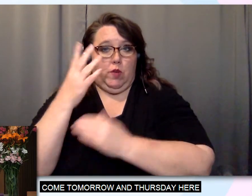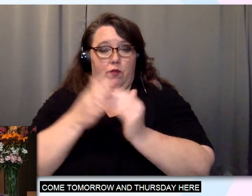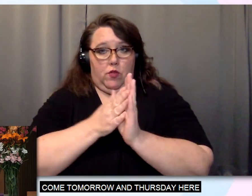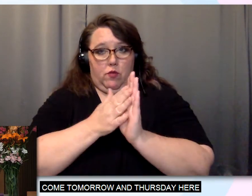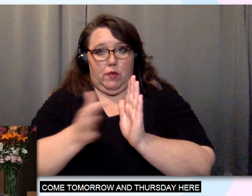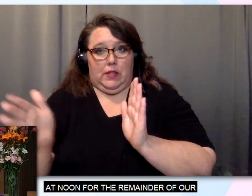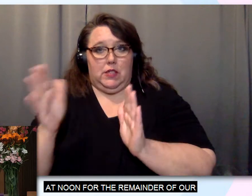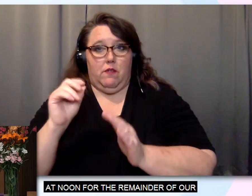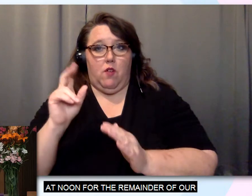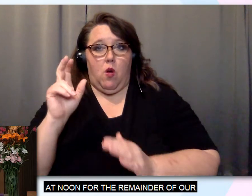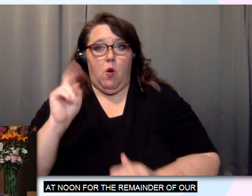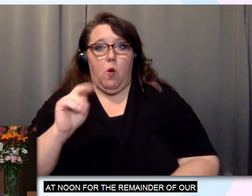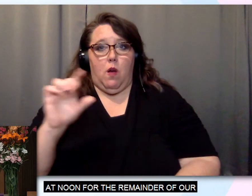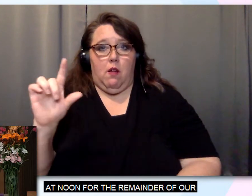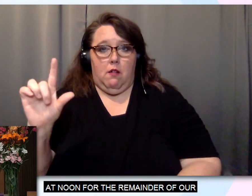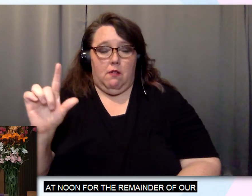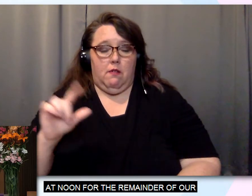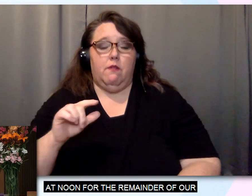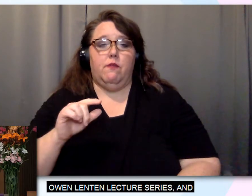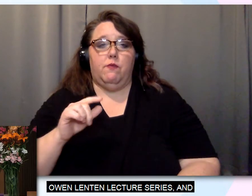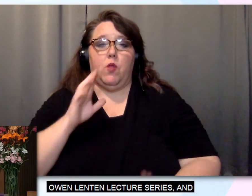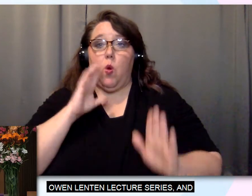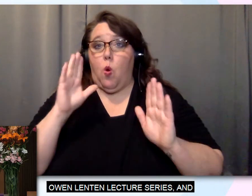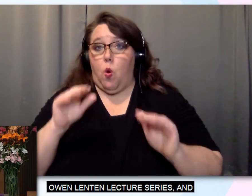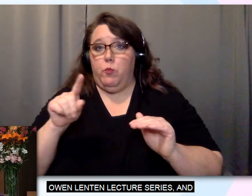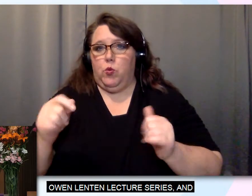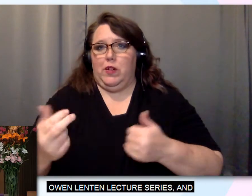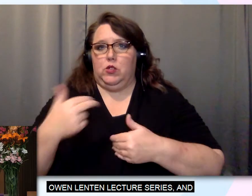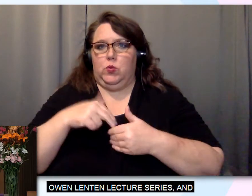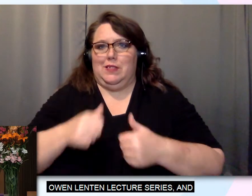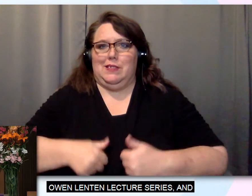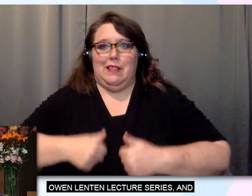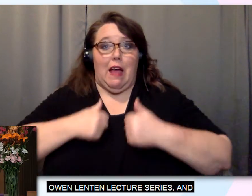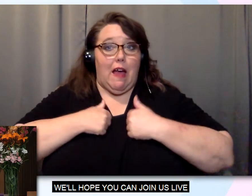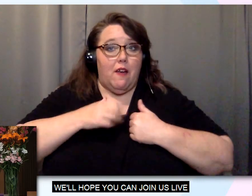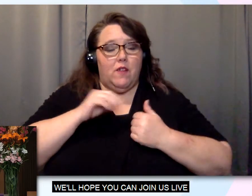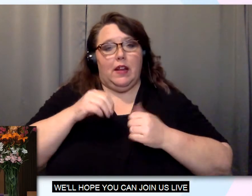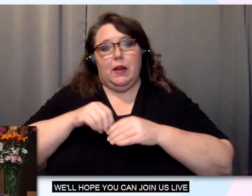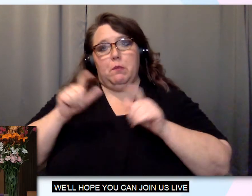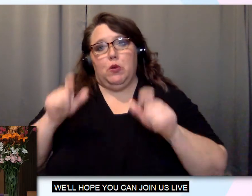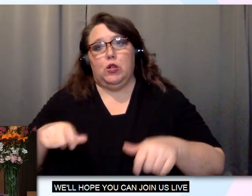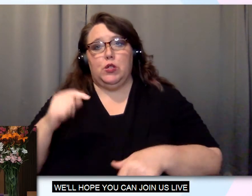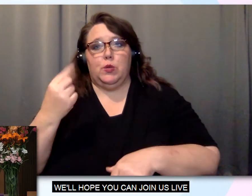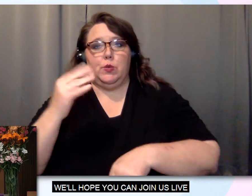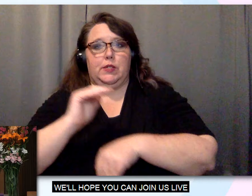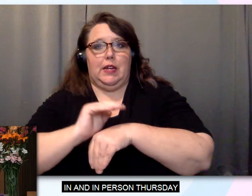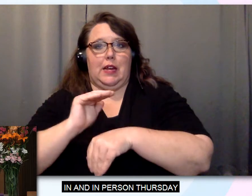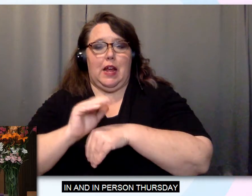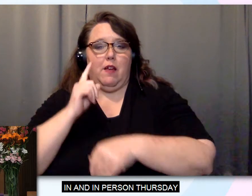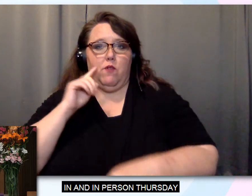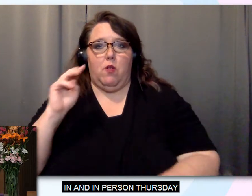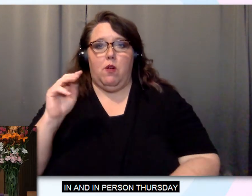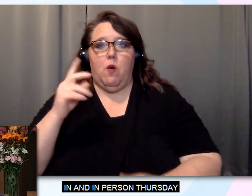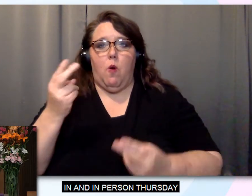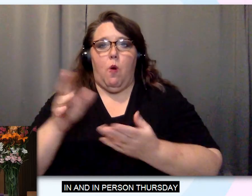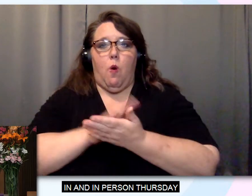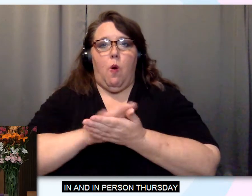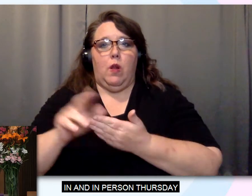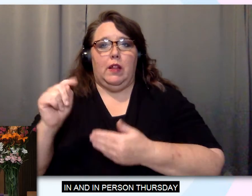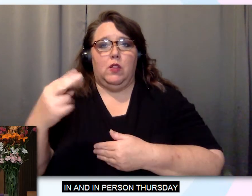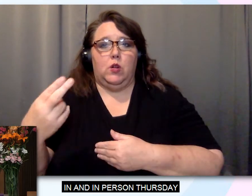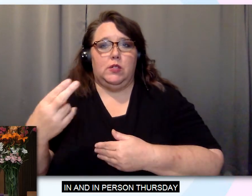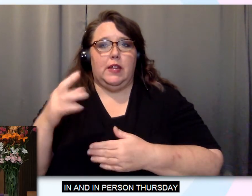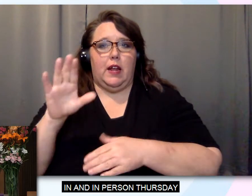here at noon for the remainder of our Owen Lenten Lecture Series, and we'll hope you can join us live and in person Thursday evening for